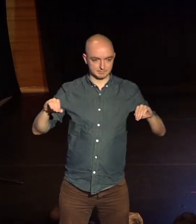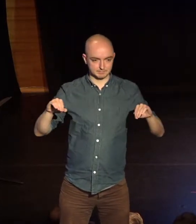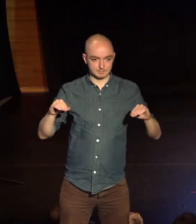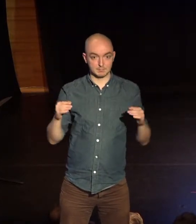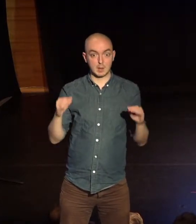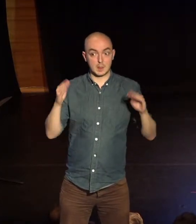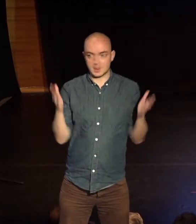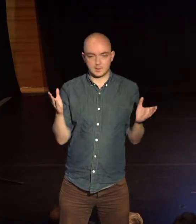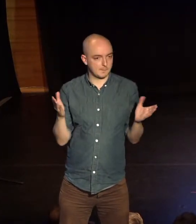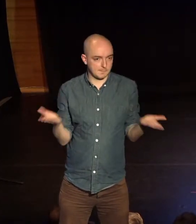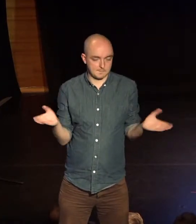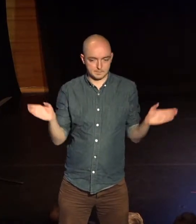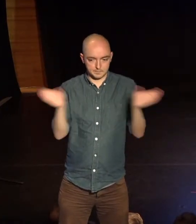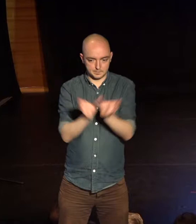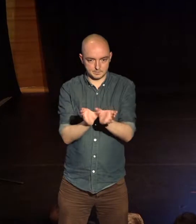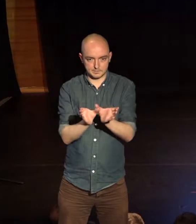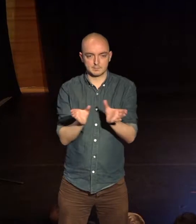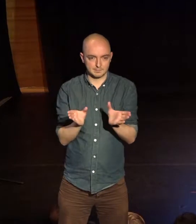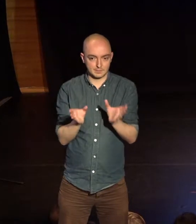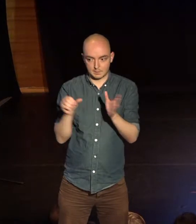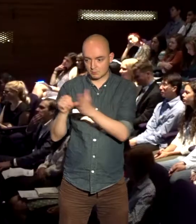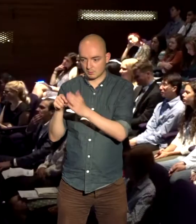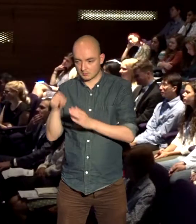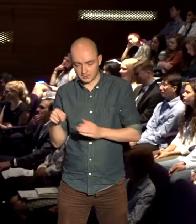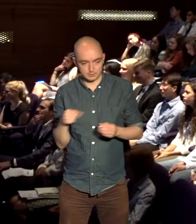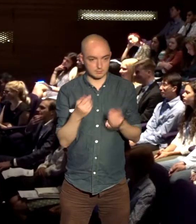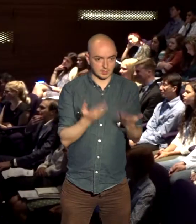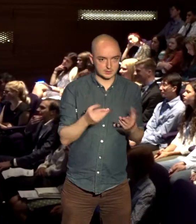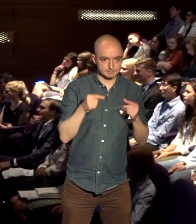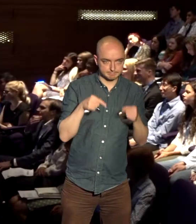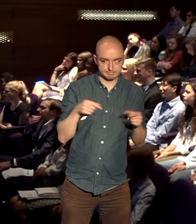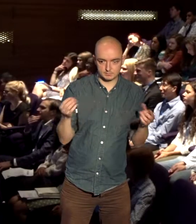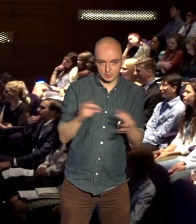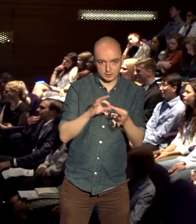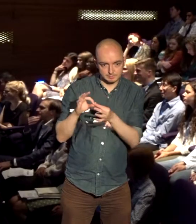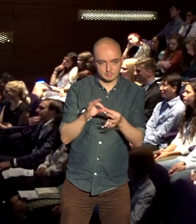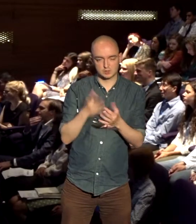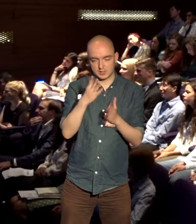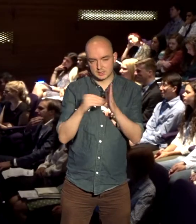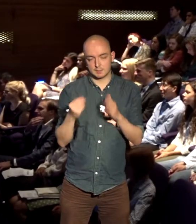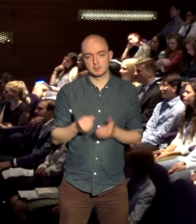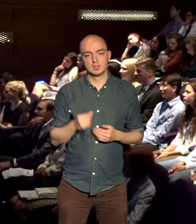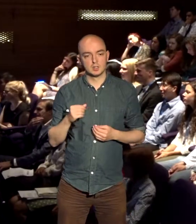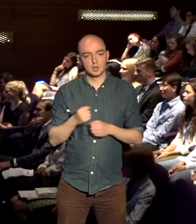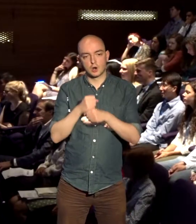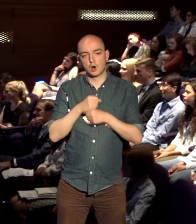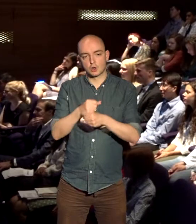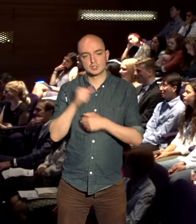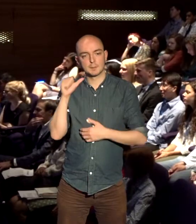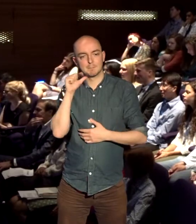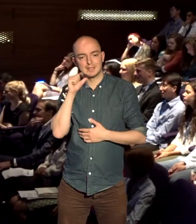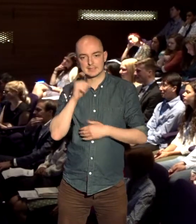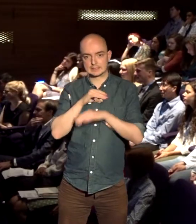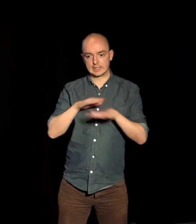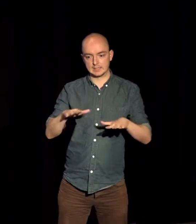of the incidents of this was this horse meat scandal. Some of you may remember this in Europe. So all of a sudden, across